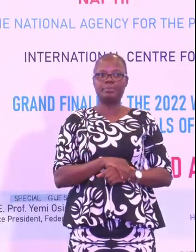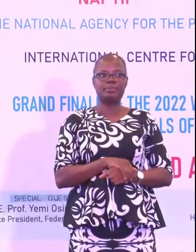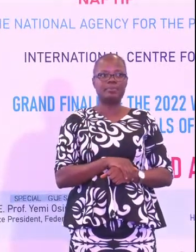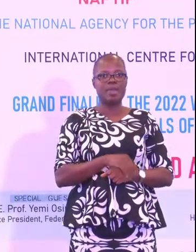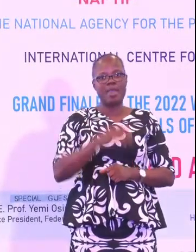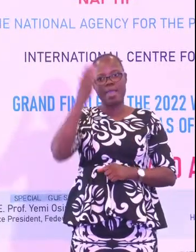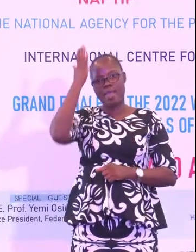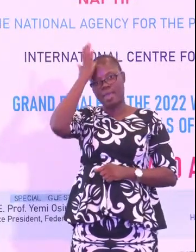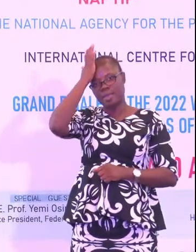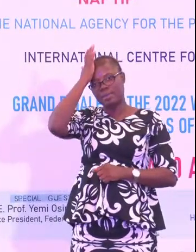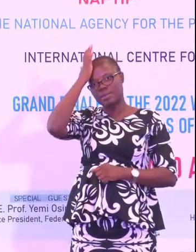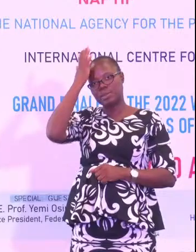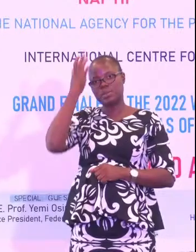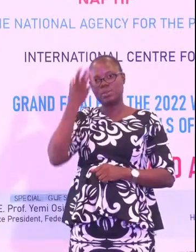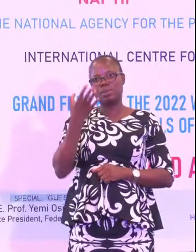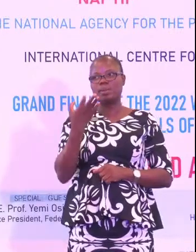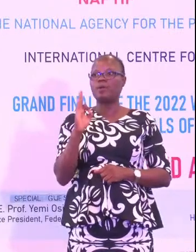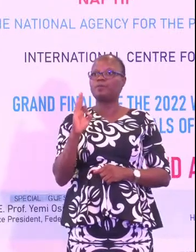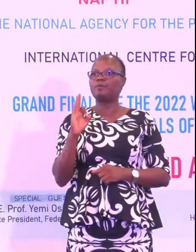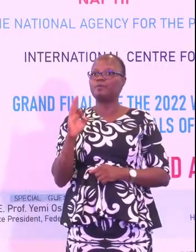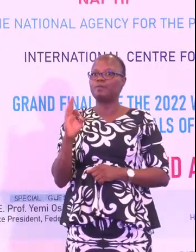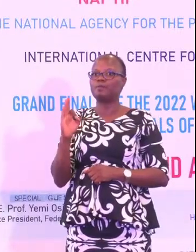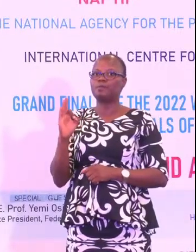heads of